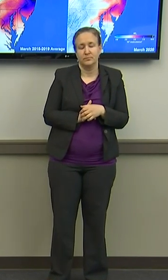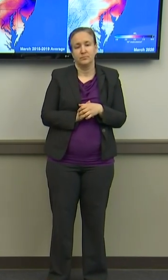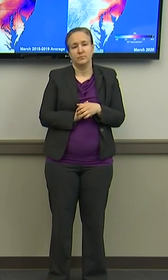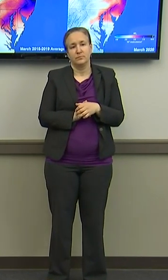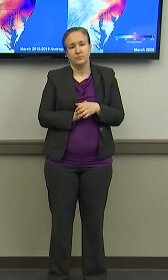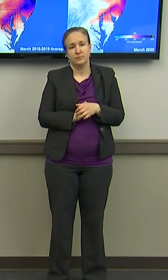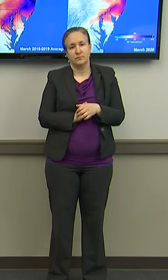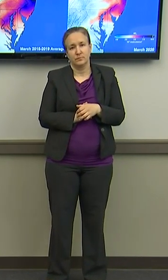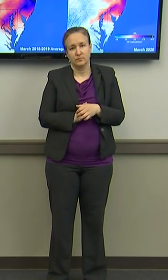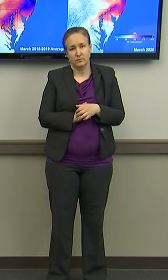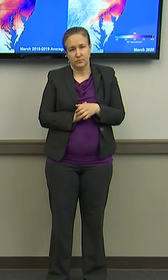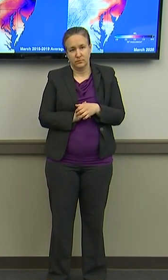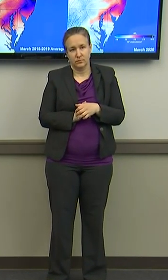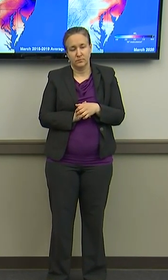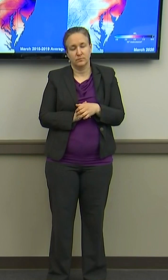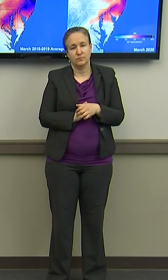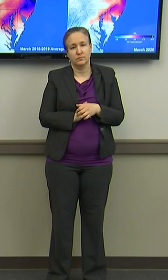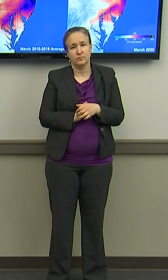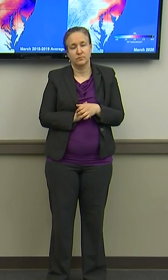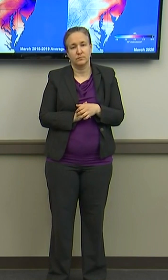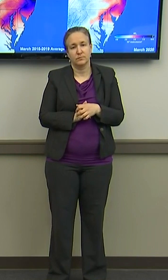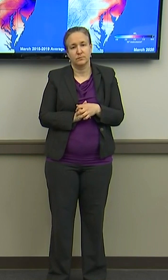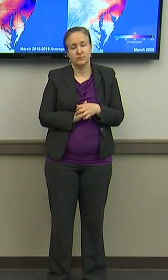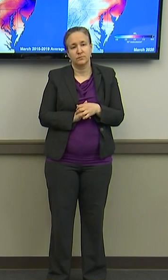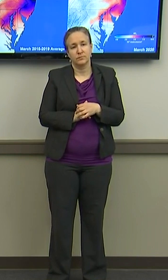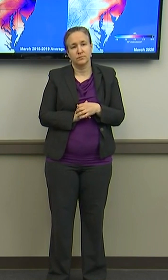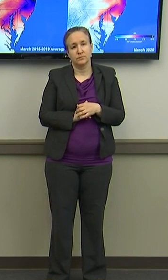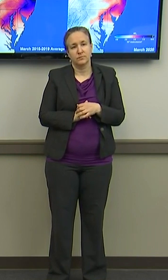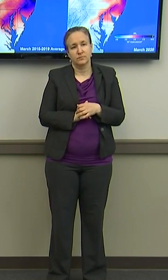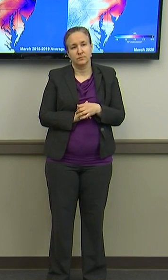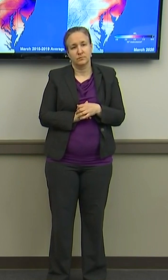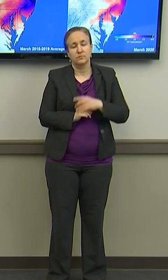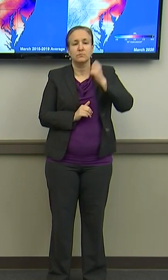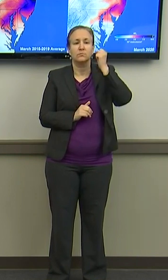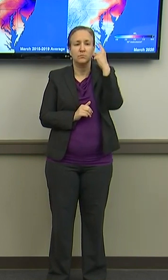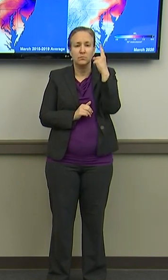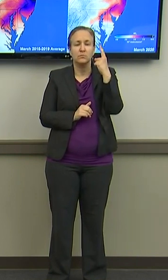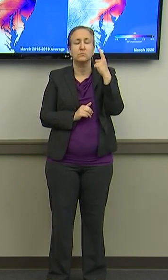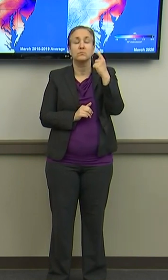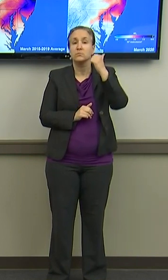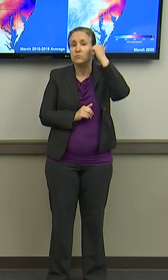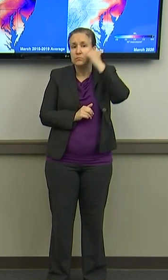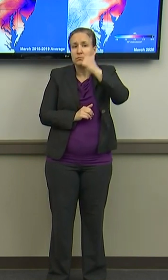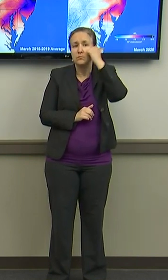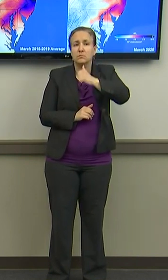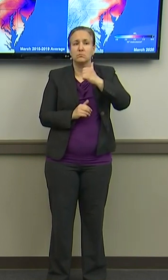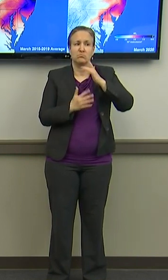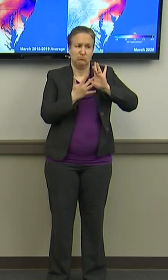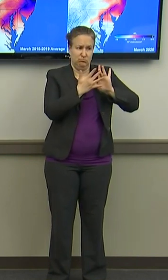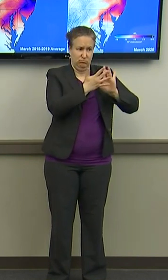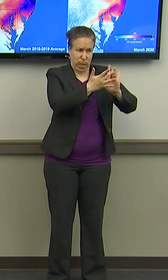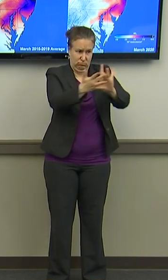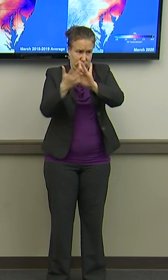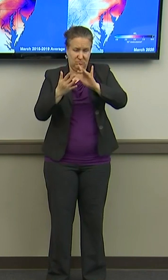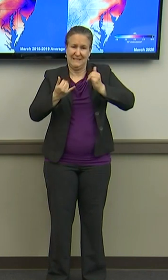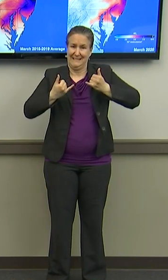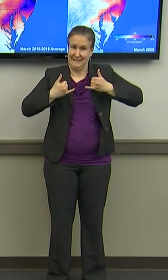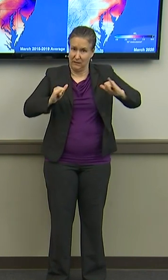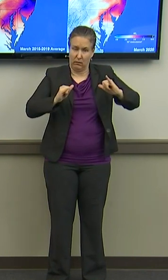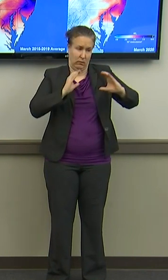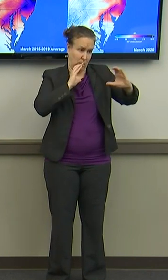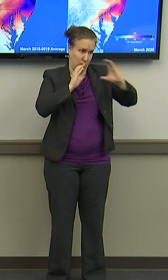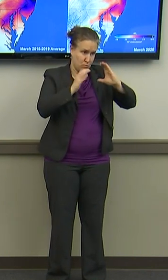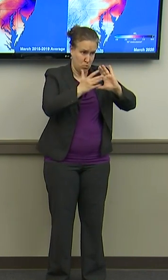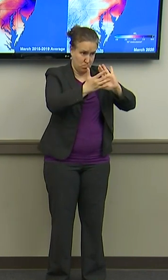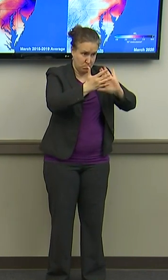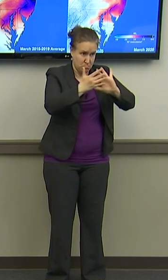care facility setting. We continue to have daily outreach and